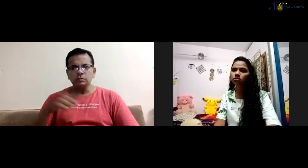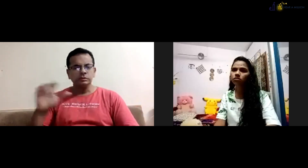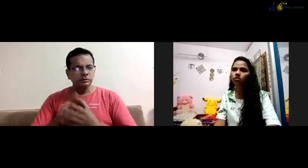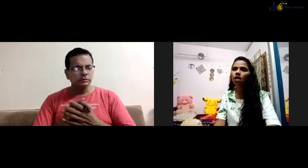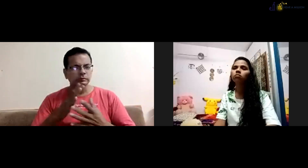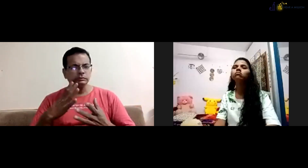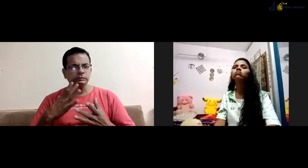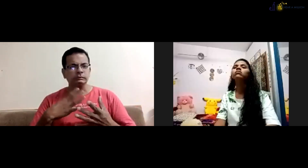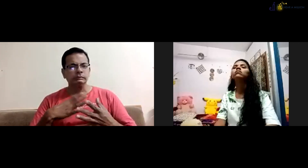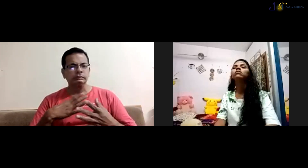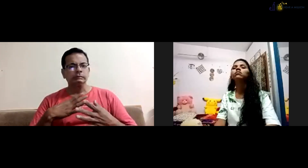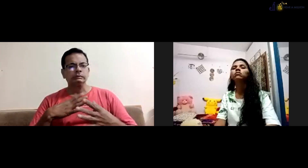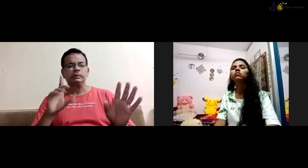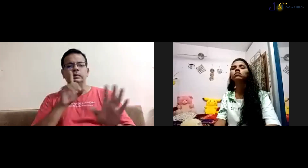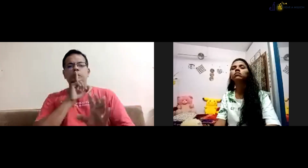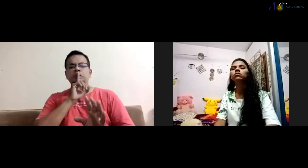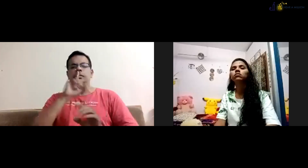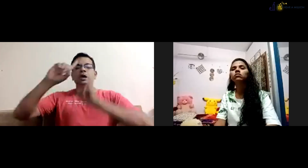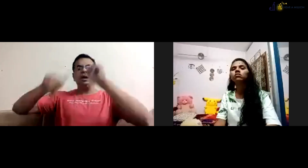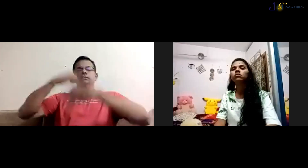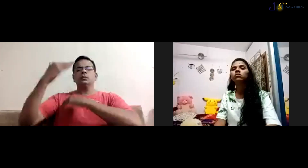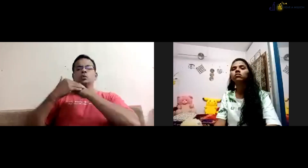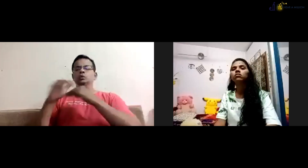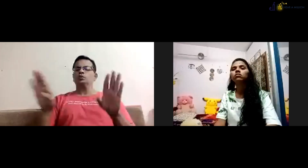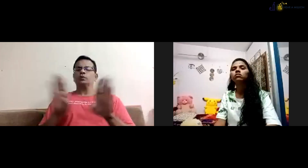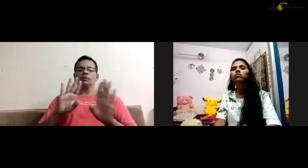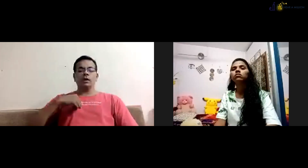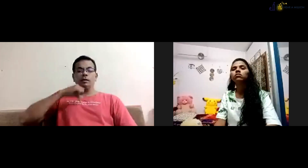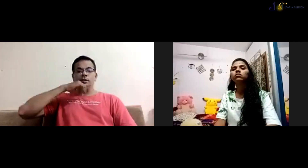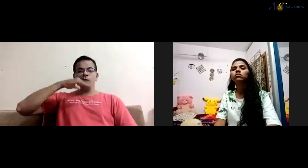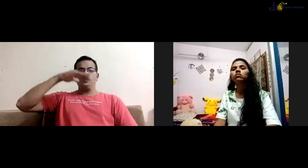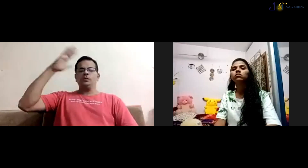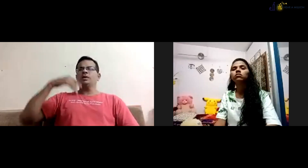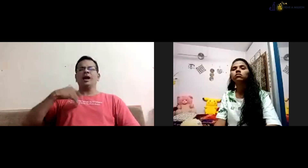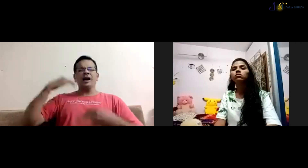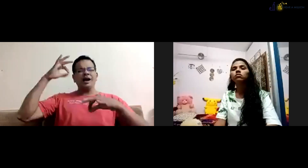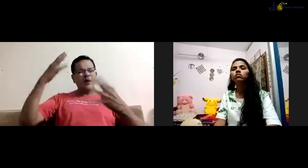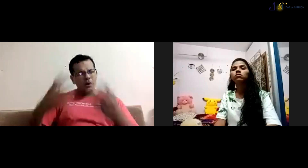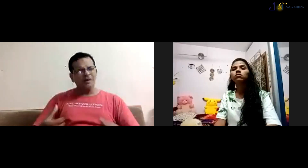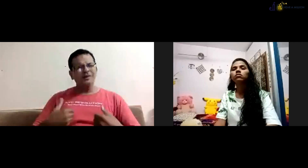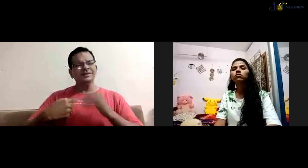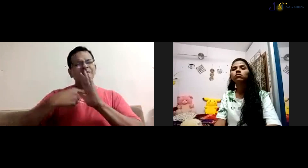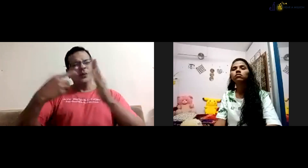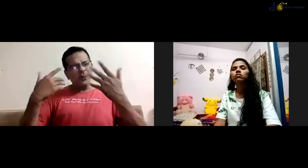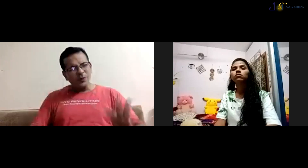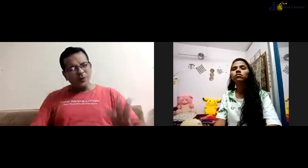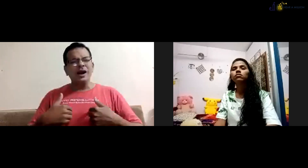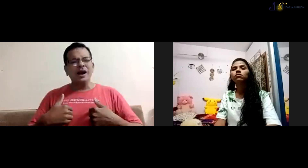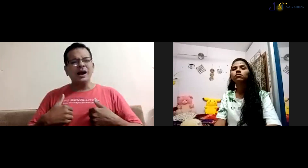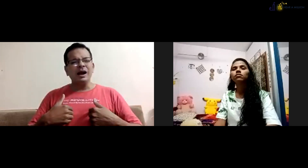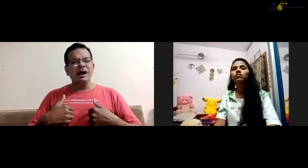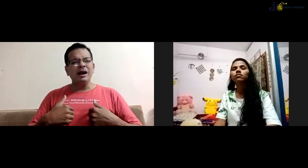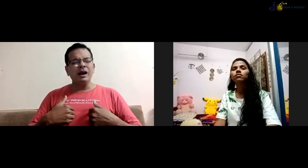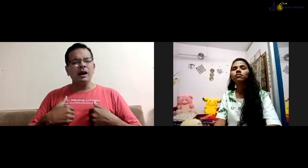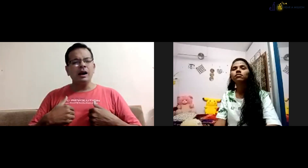the drama and all." I have been crying, and he didn't call me again. So when